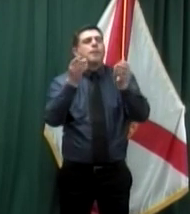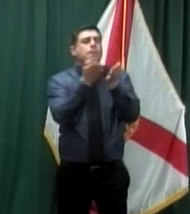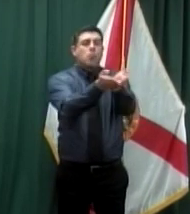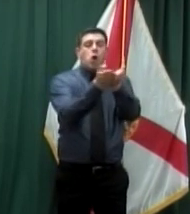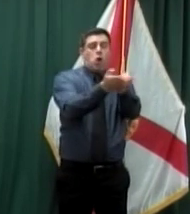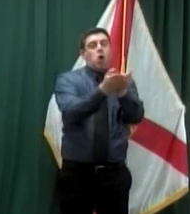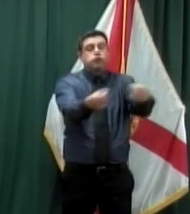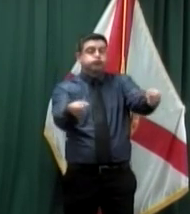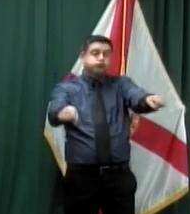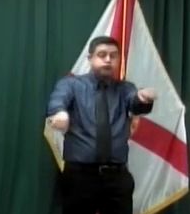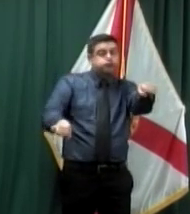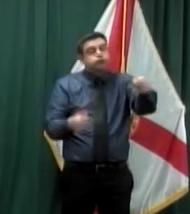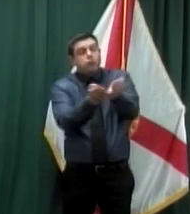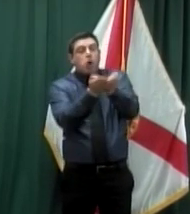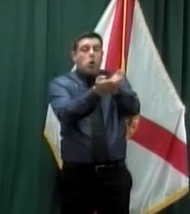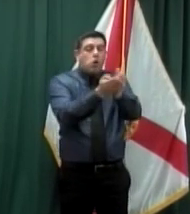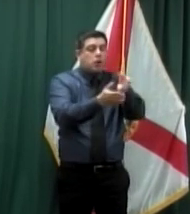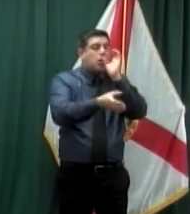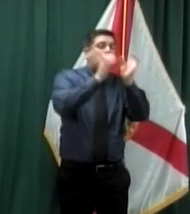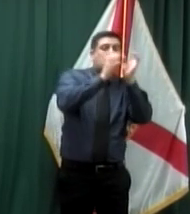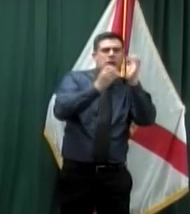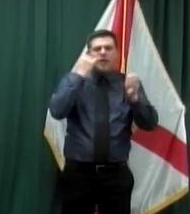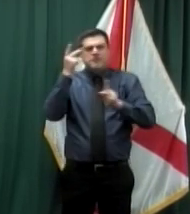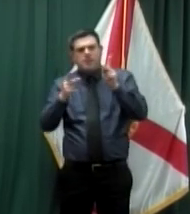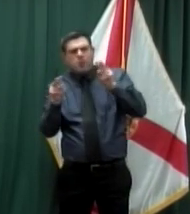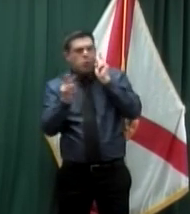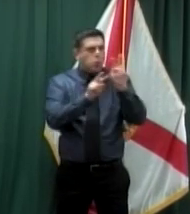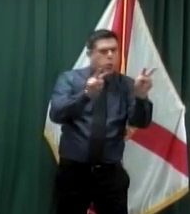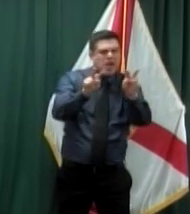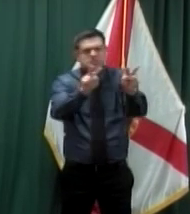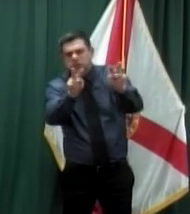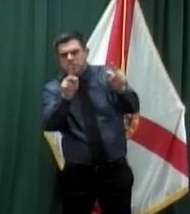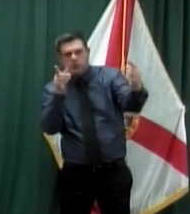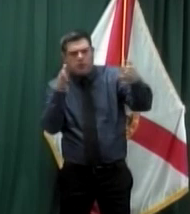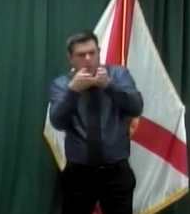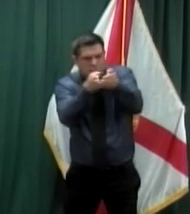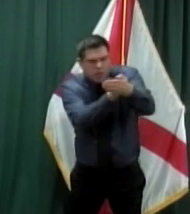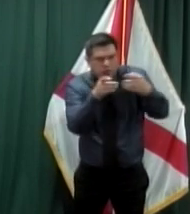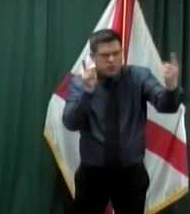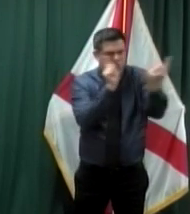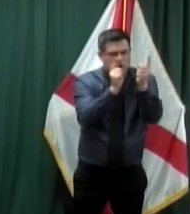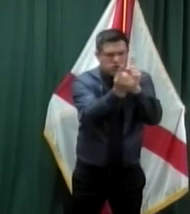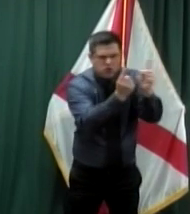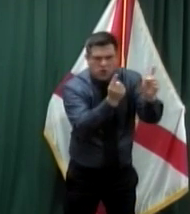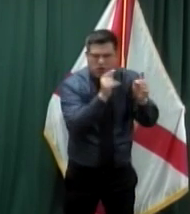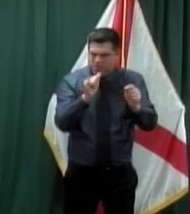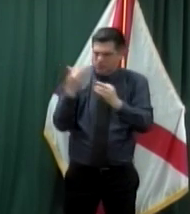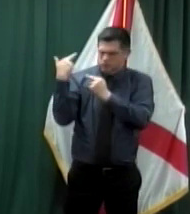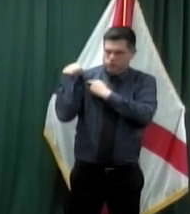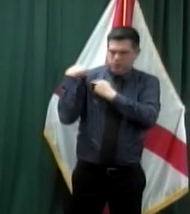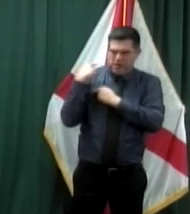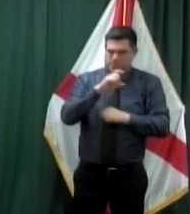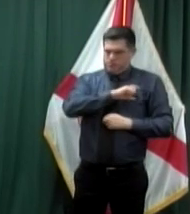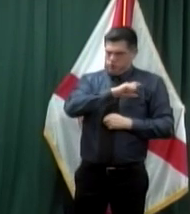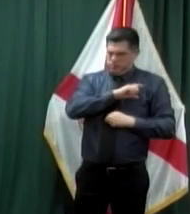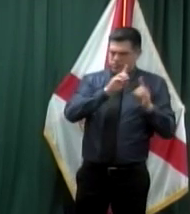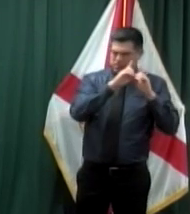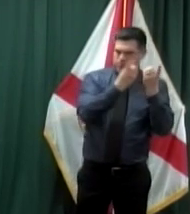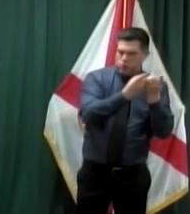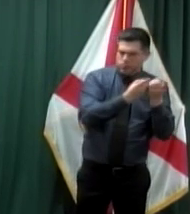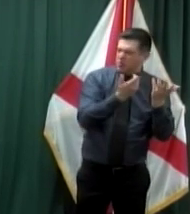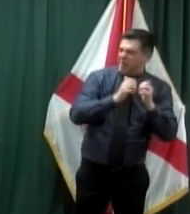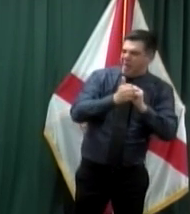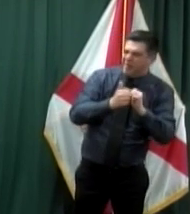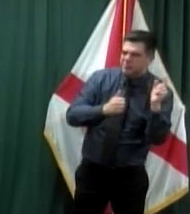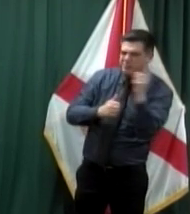police as well out on the waterways, or are you going to leave that up to the sheriff's office to handle that stuff? Well, we work hand in hand with the sheriff's